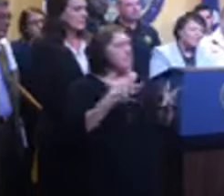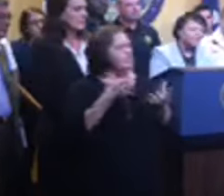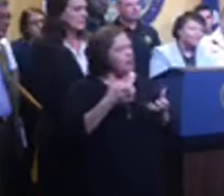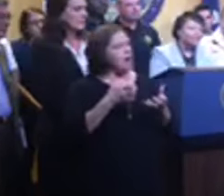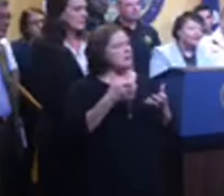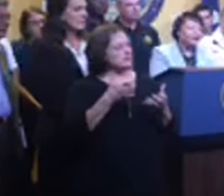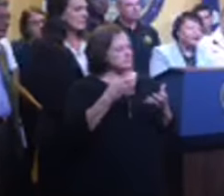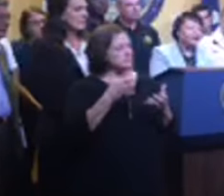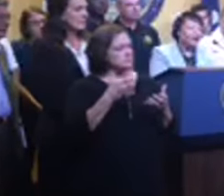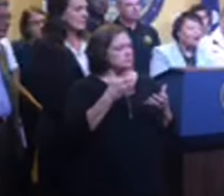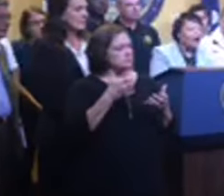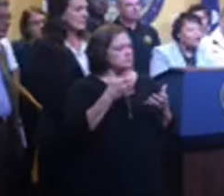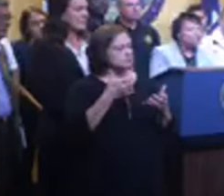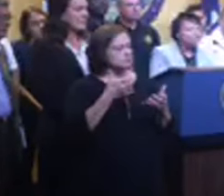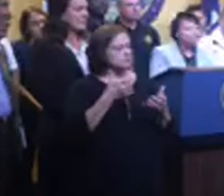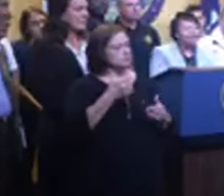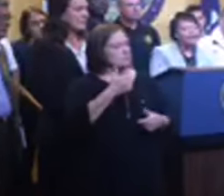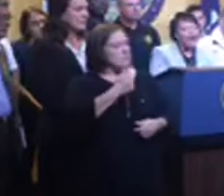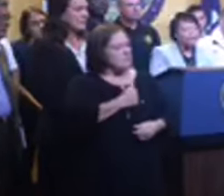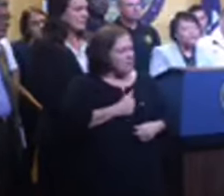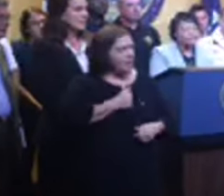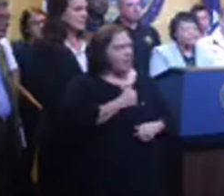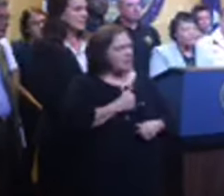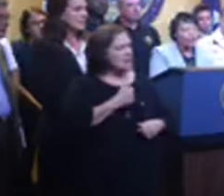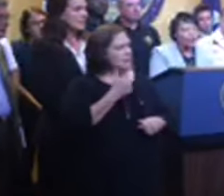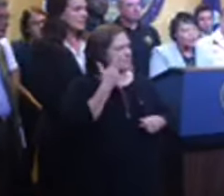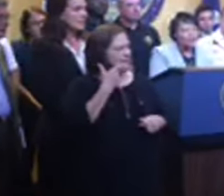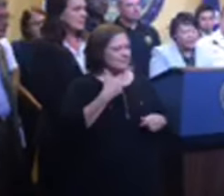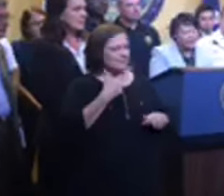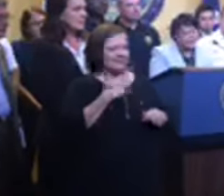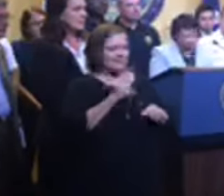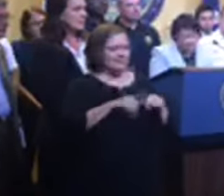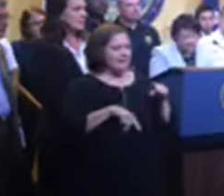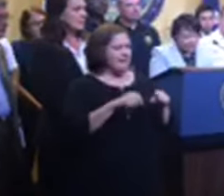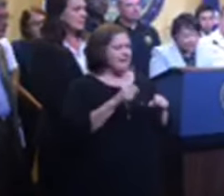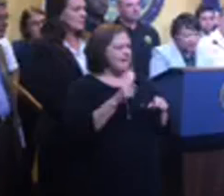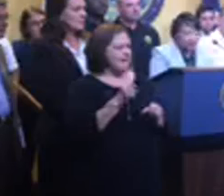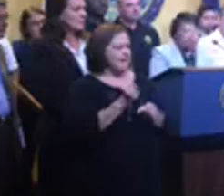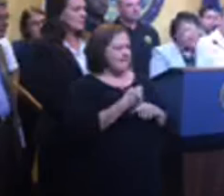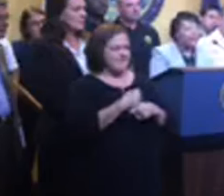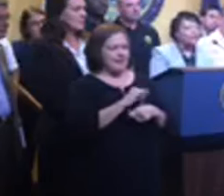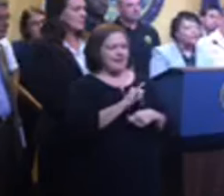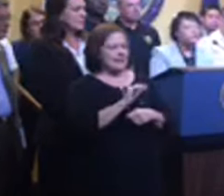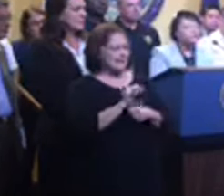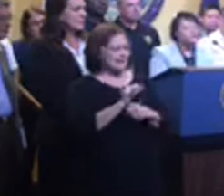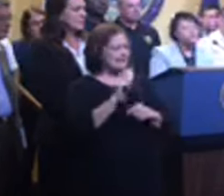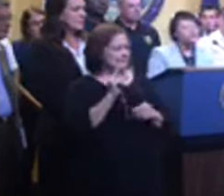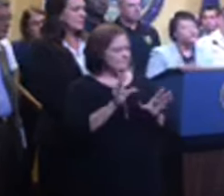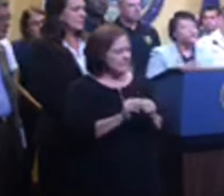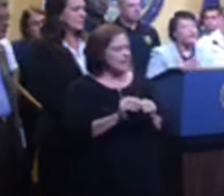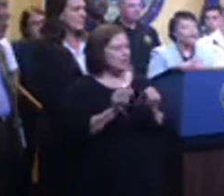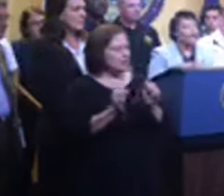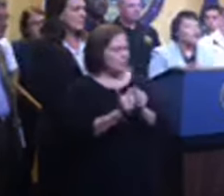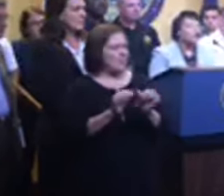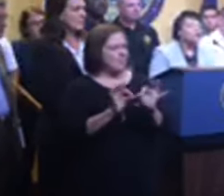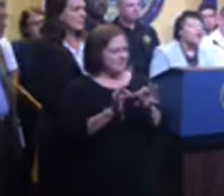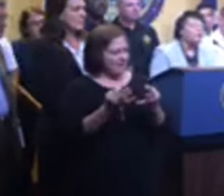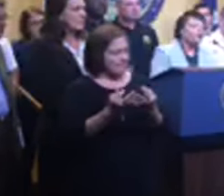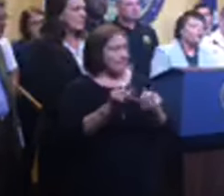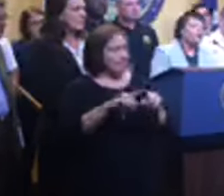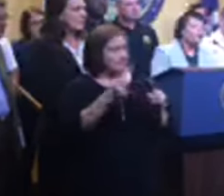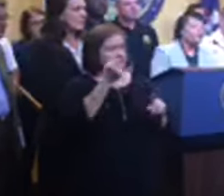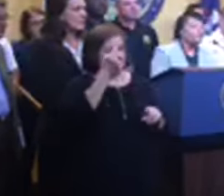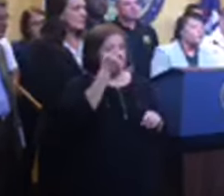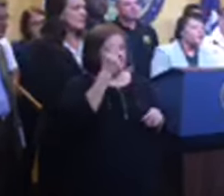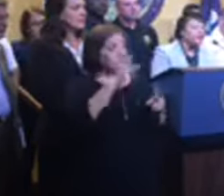that public apology for being absent this morning, because this has remained and continues to just remain a